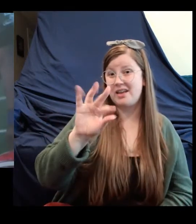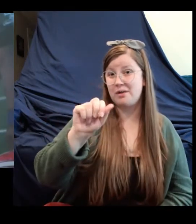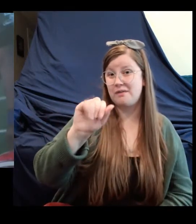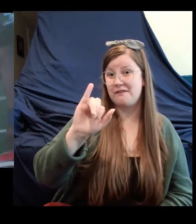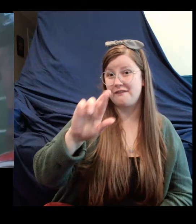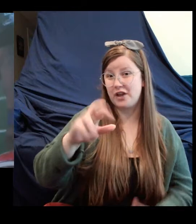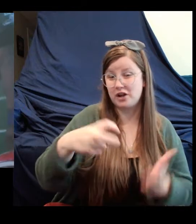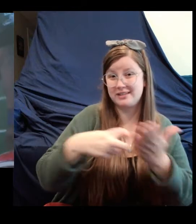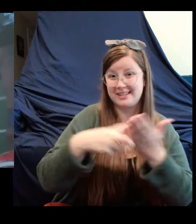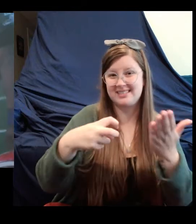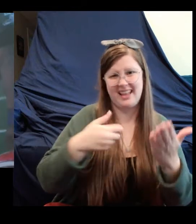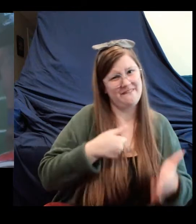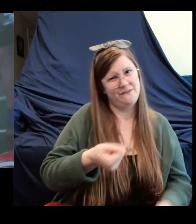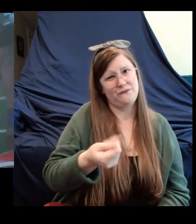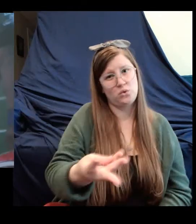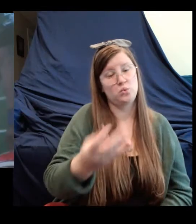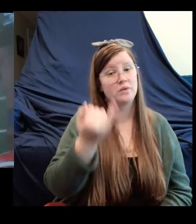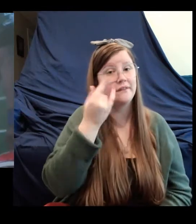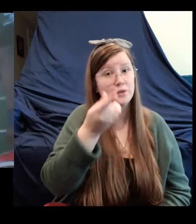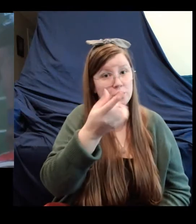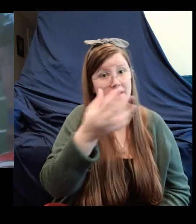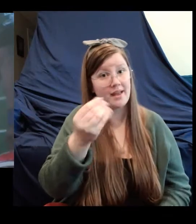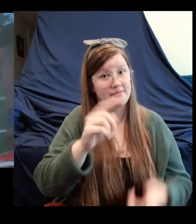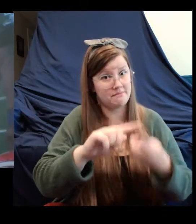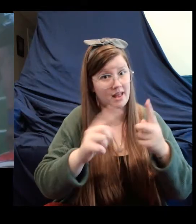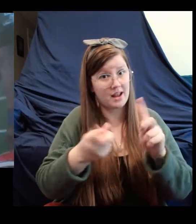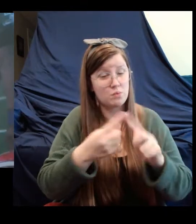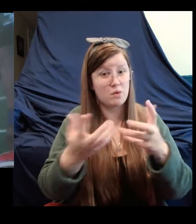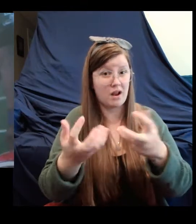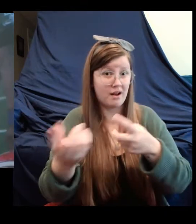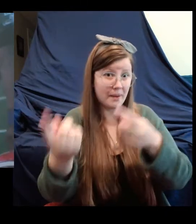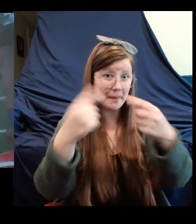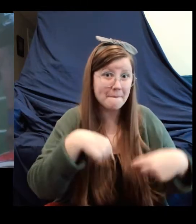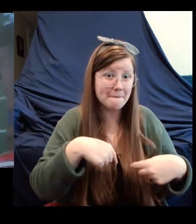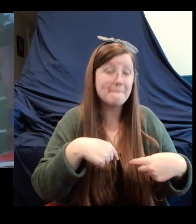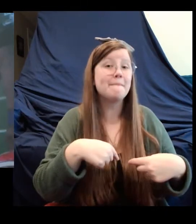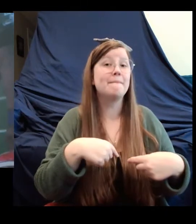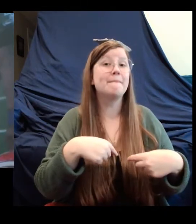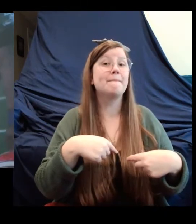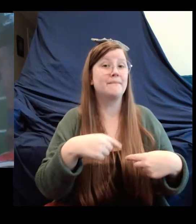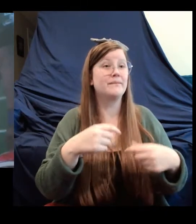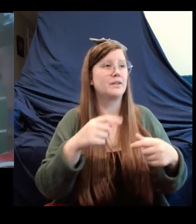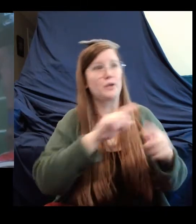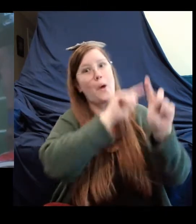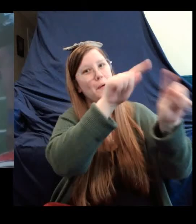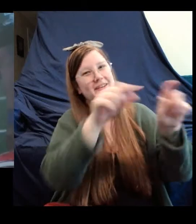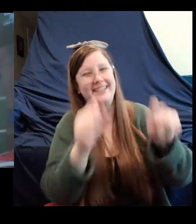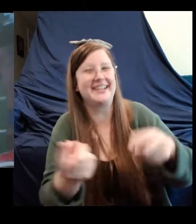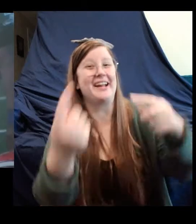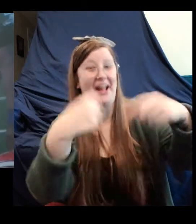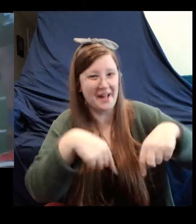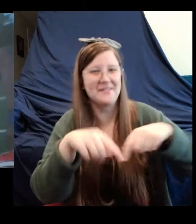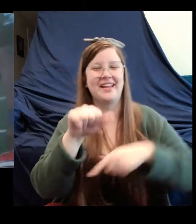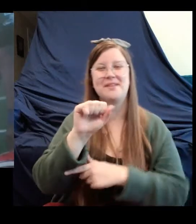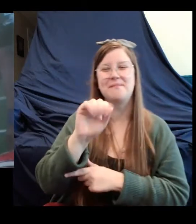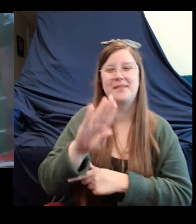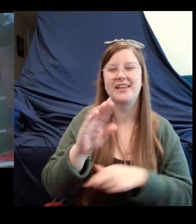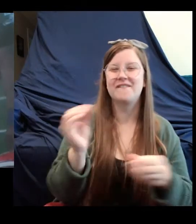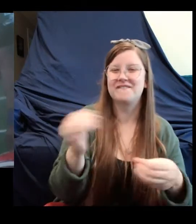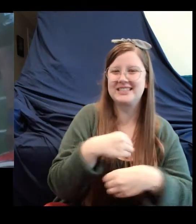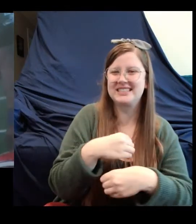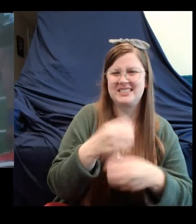want to go, come on down and grab yourself a couple of tickets in the ASB office. The tickets are free and they get you into